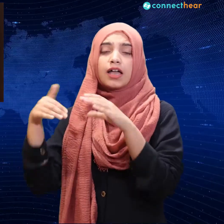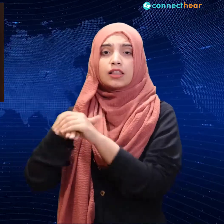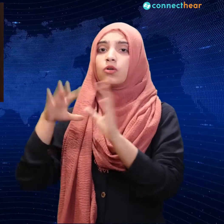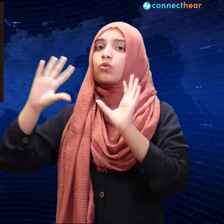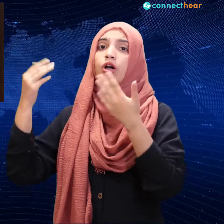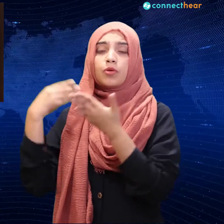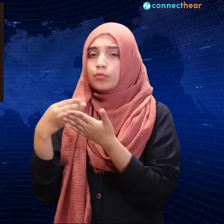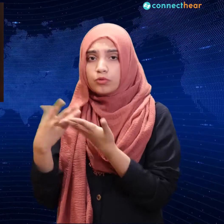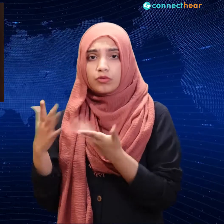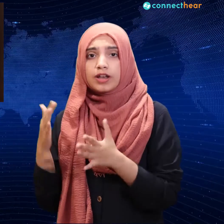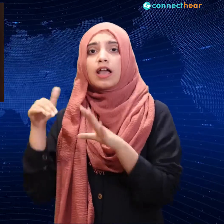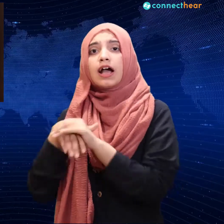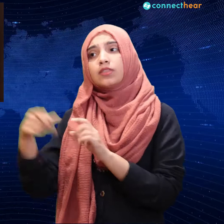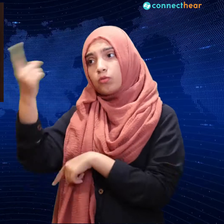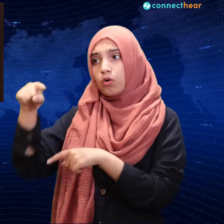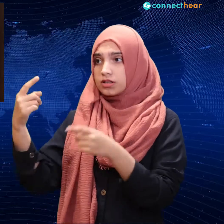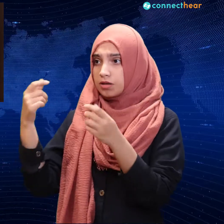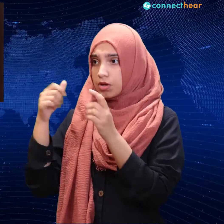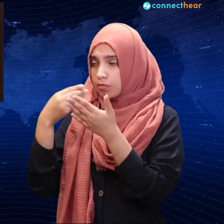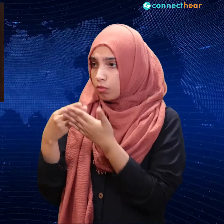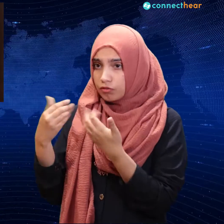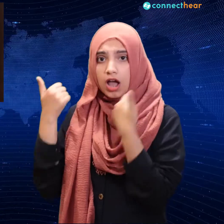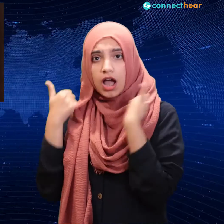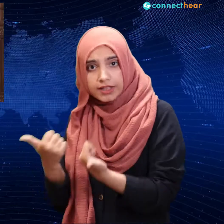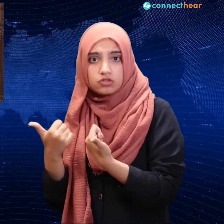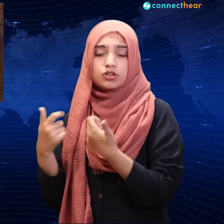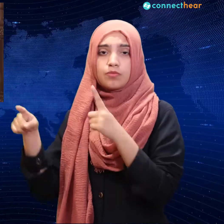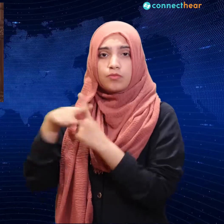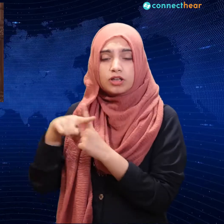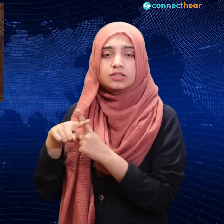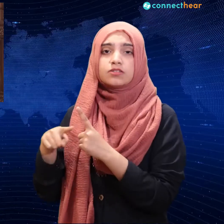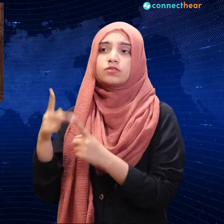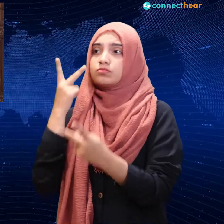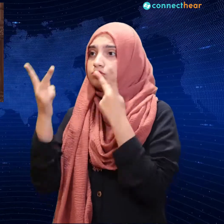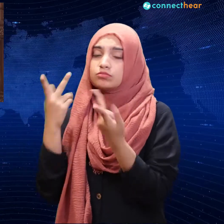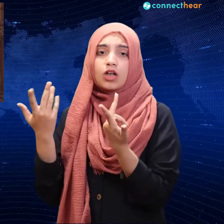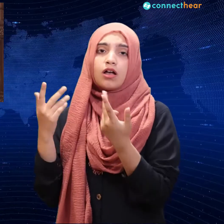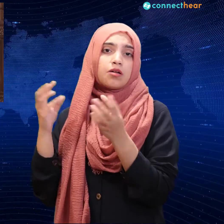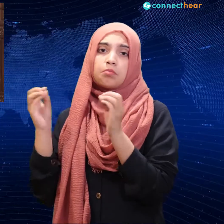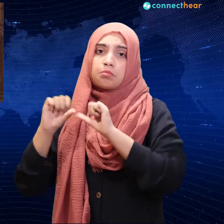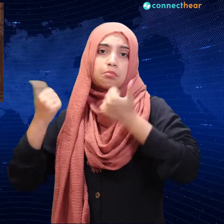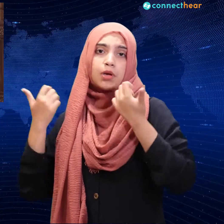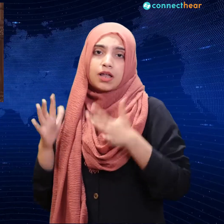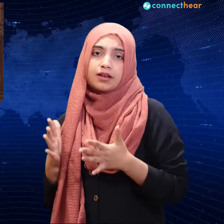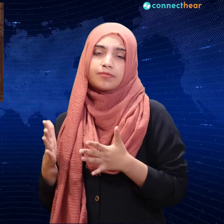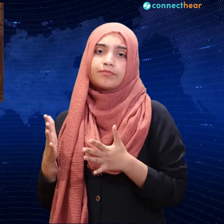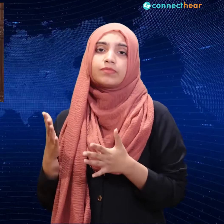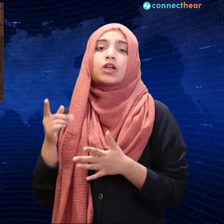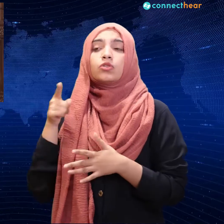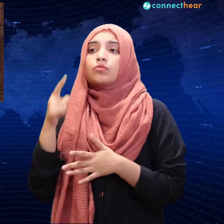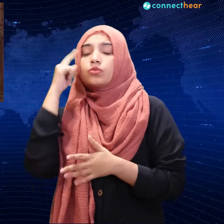any interest in providing basic human rights, particularly for women and children. How concerned are